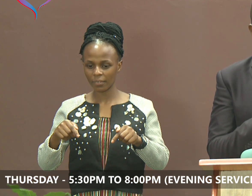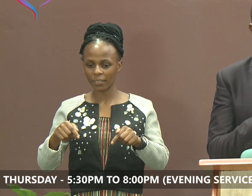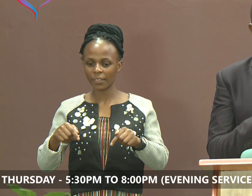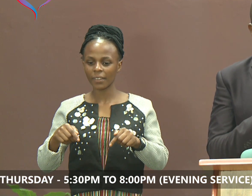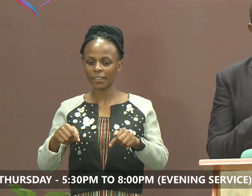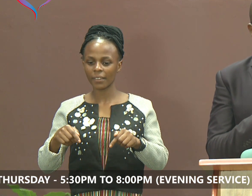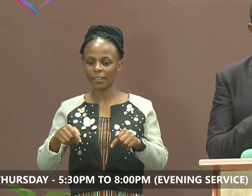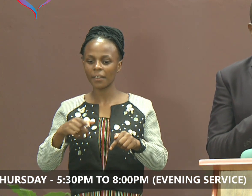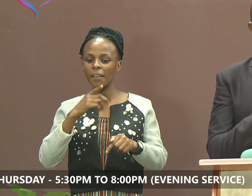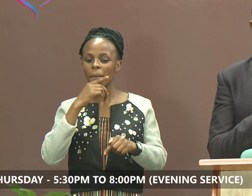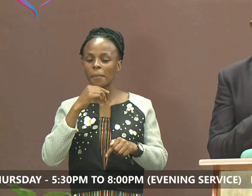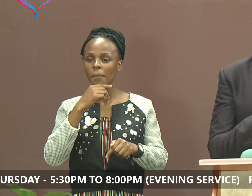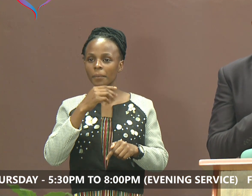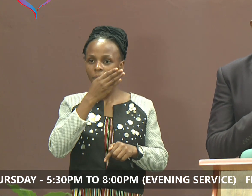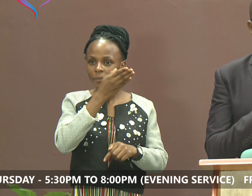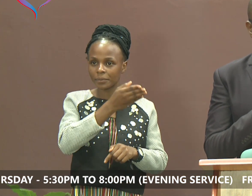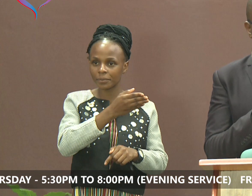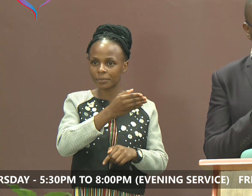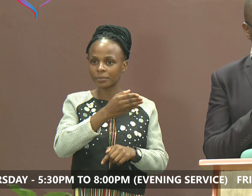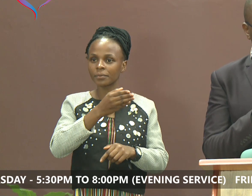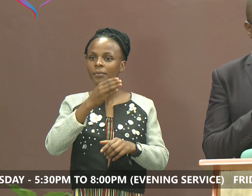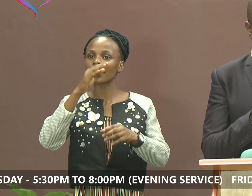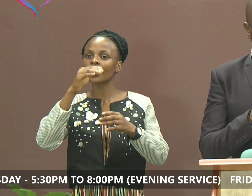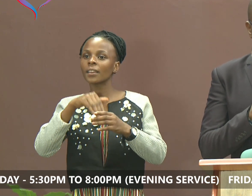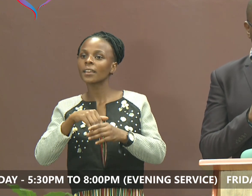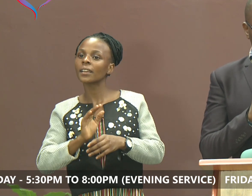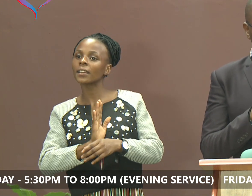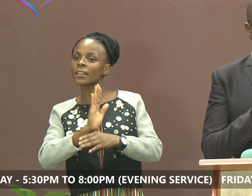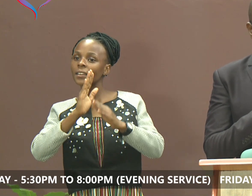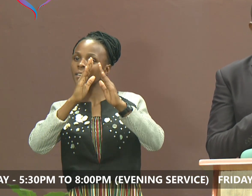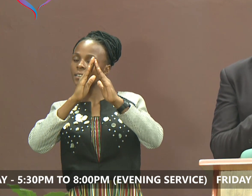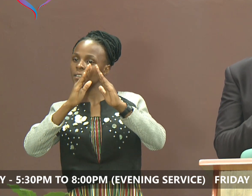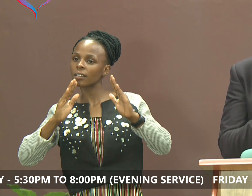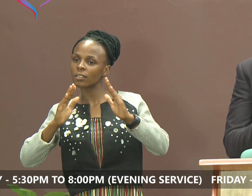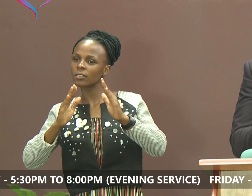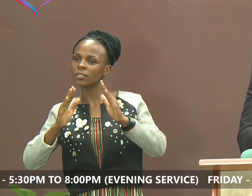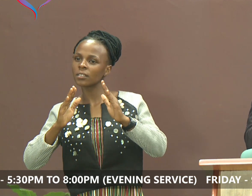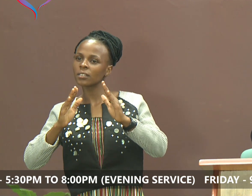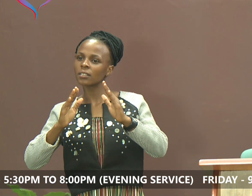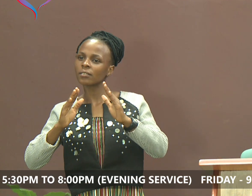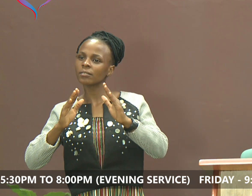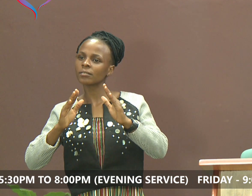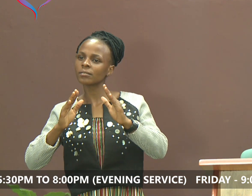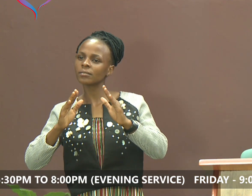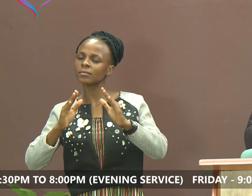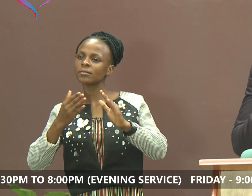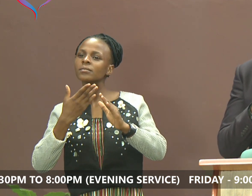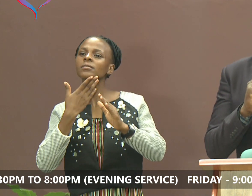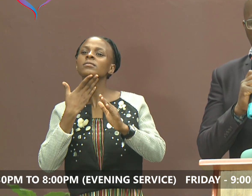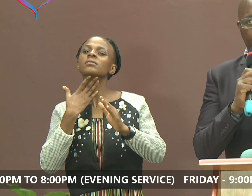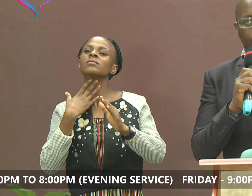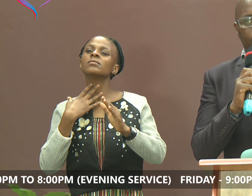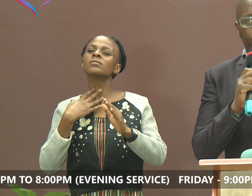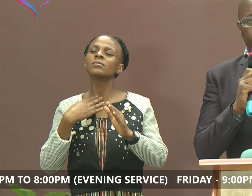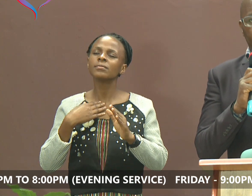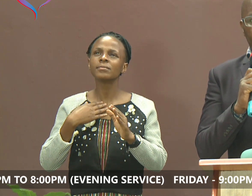kyange mwenjakira nenda bo mukazi mukwaka kwange nganjagala ndowoza nti bwenna wasoko akanga